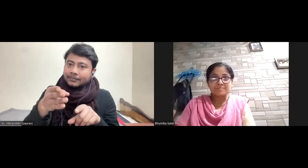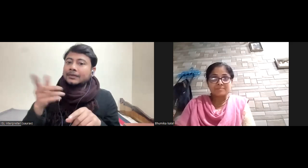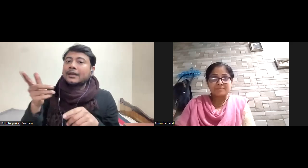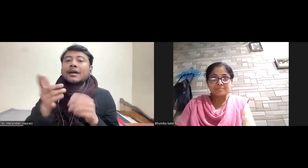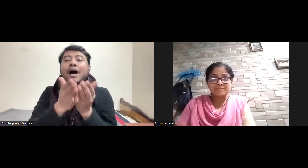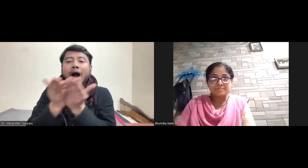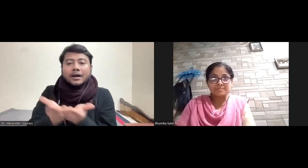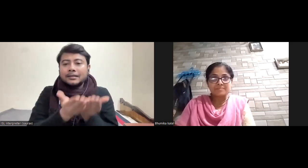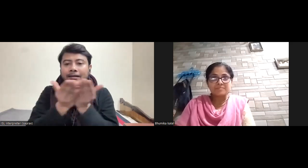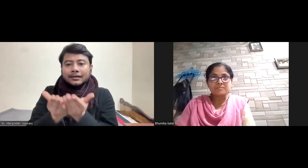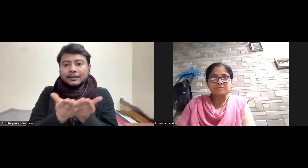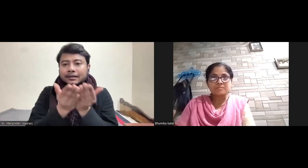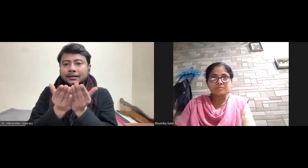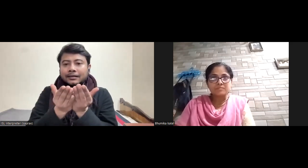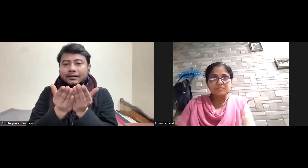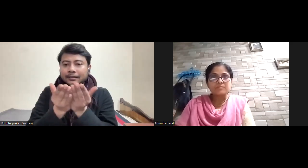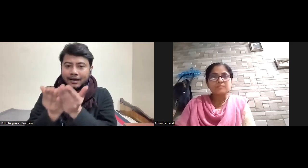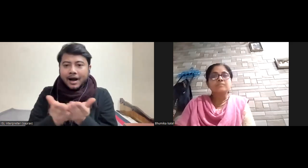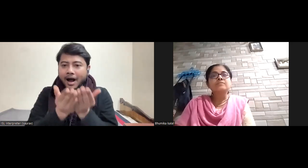chanting? So that is also not allowed.